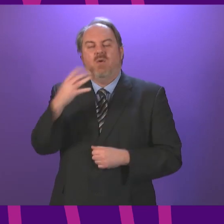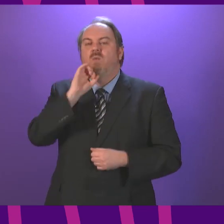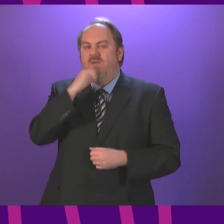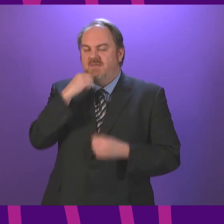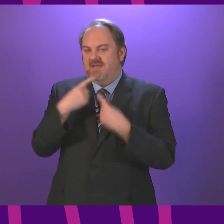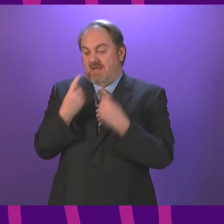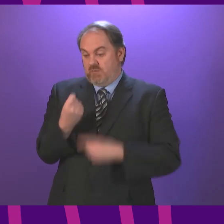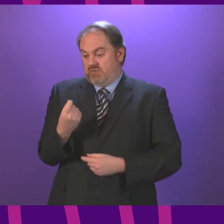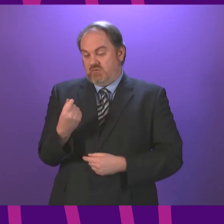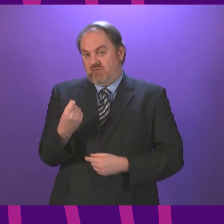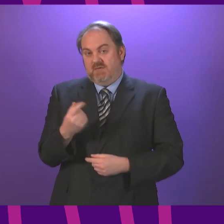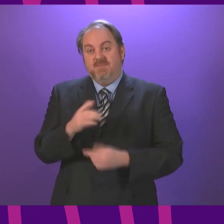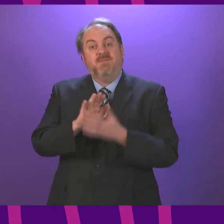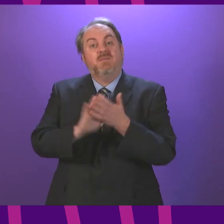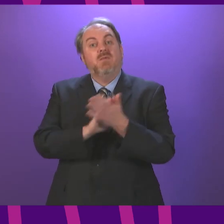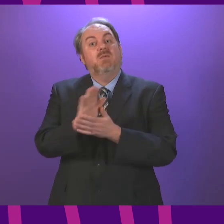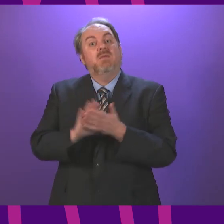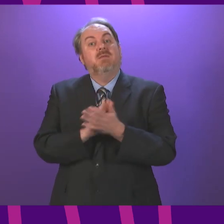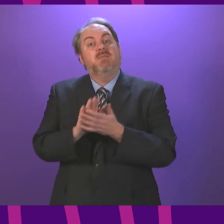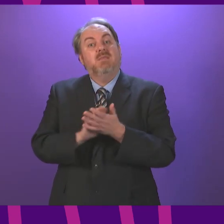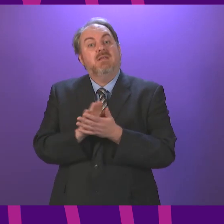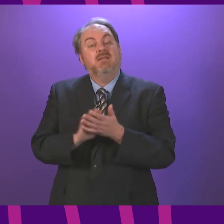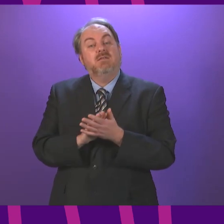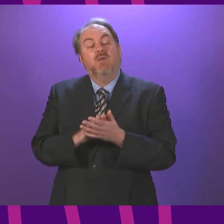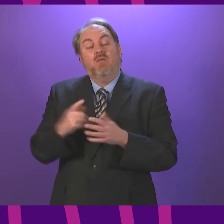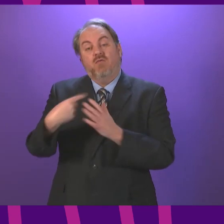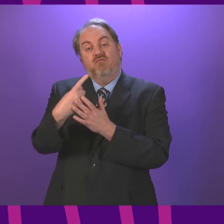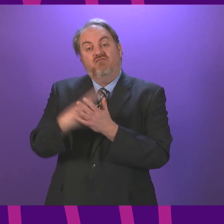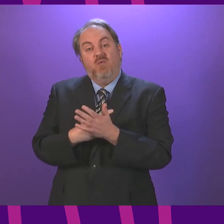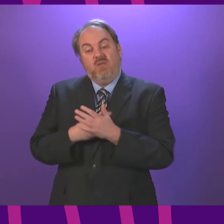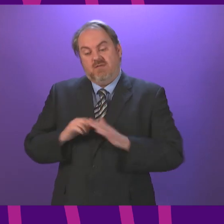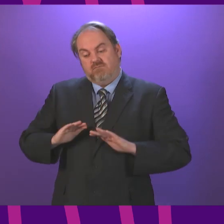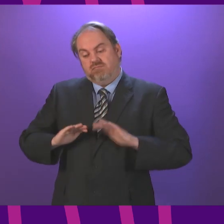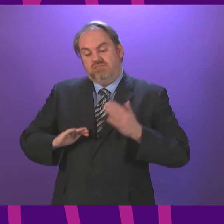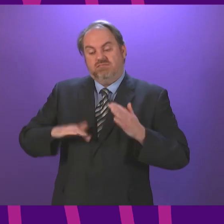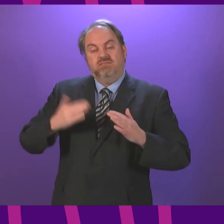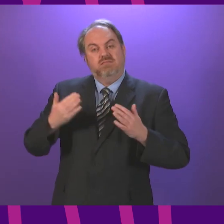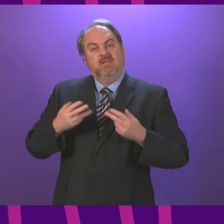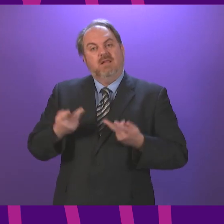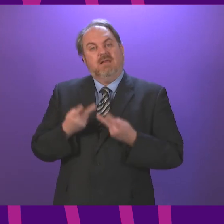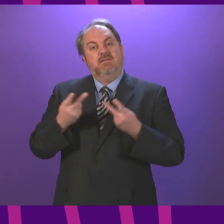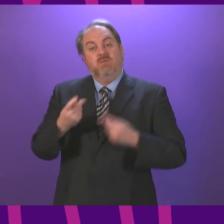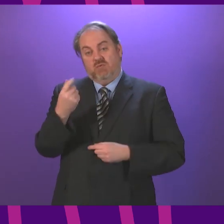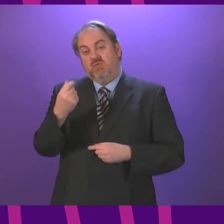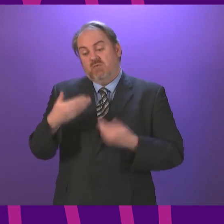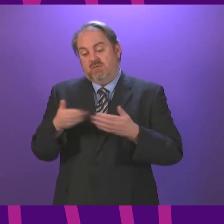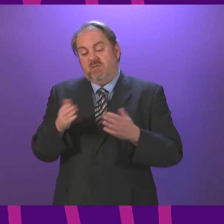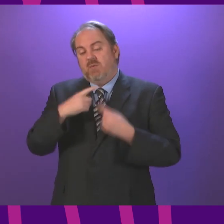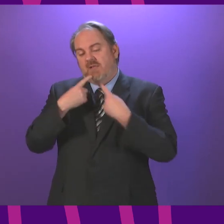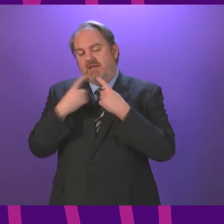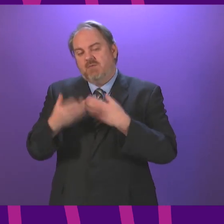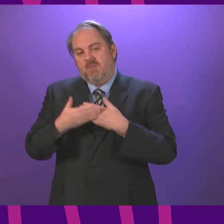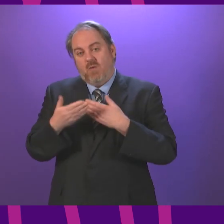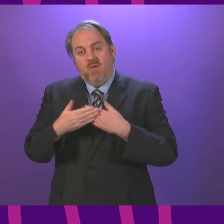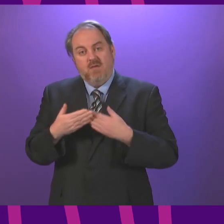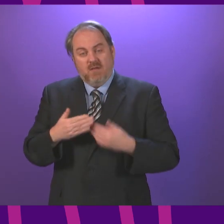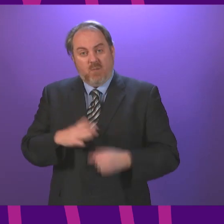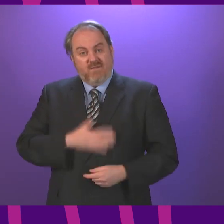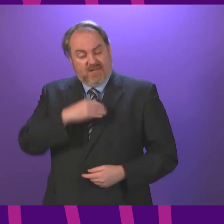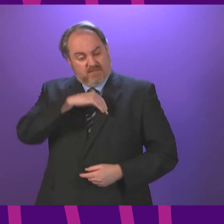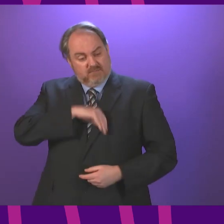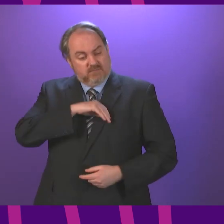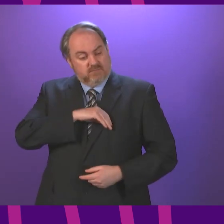information about the timetable for easing restrictions after the 26th of April. There is much to feel optimistic about right now,